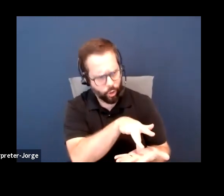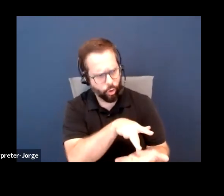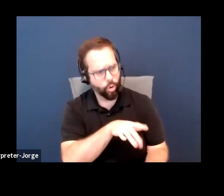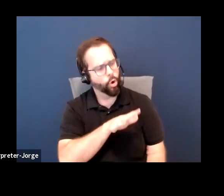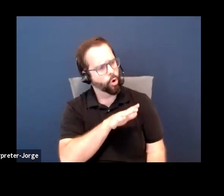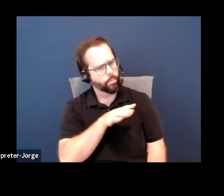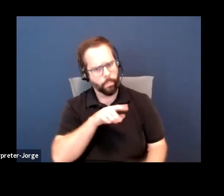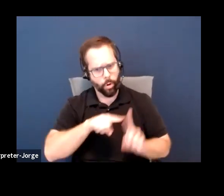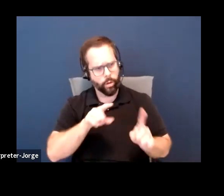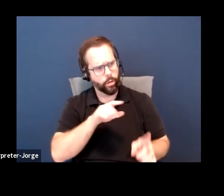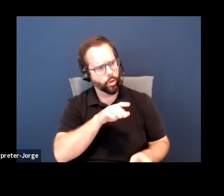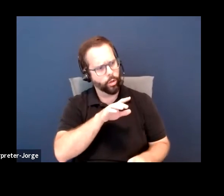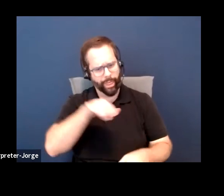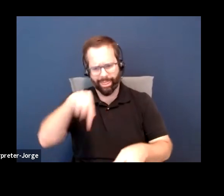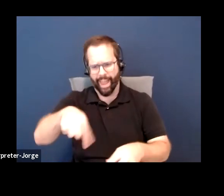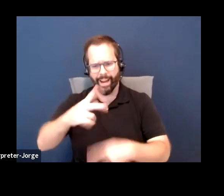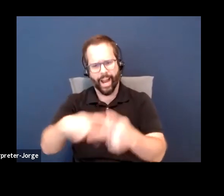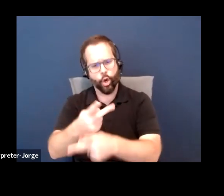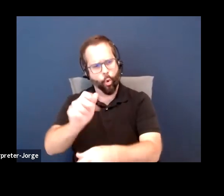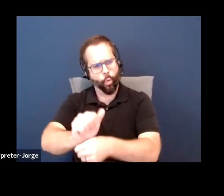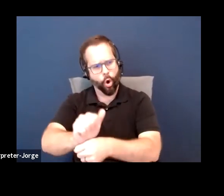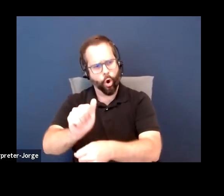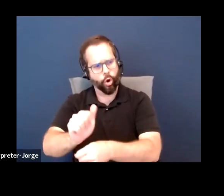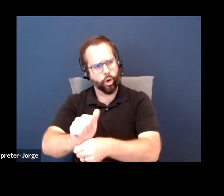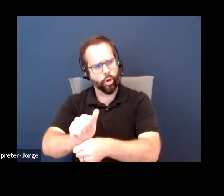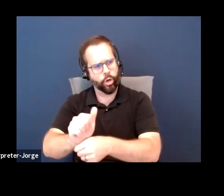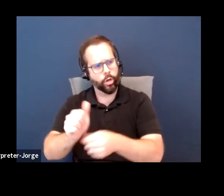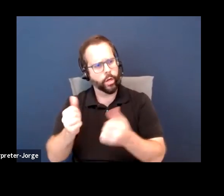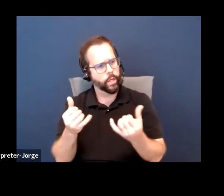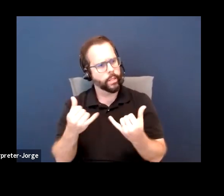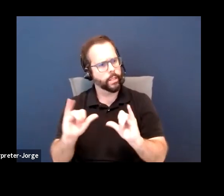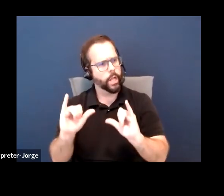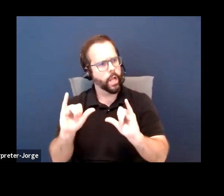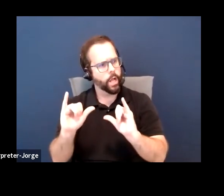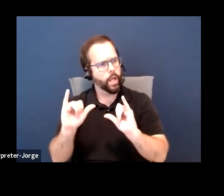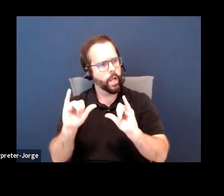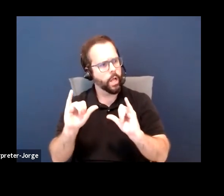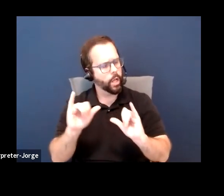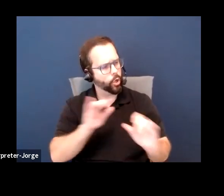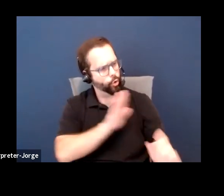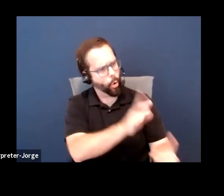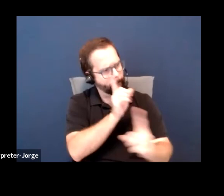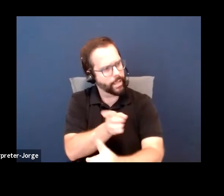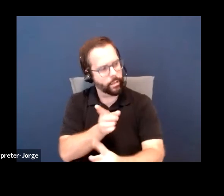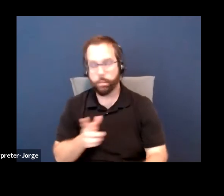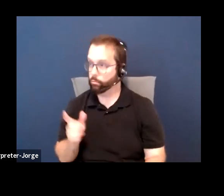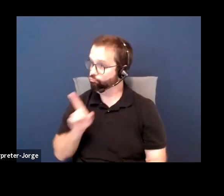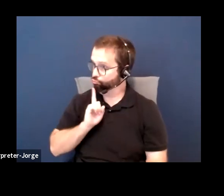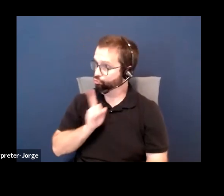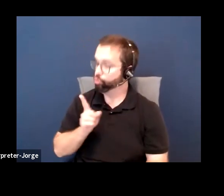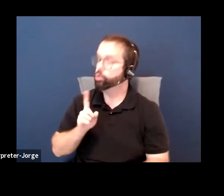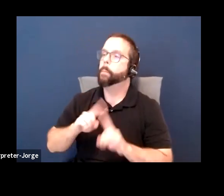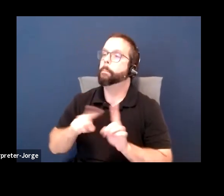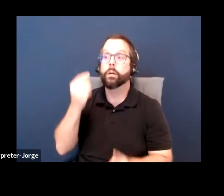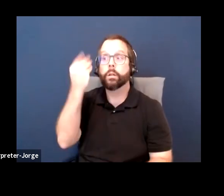true. But there are private consulting firms who operate all over the country who will charge a lot more to